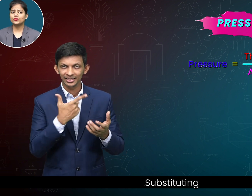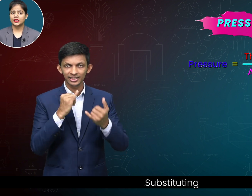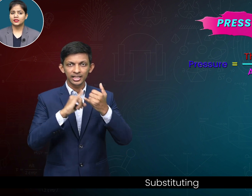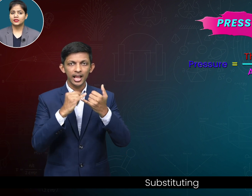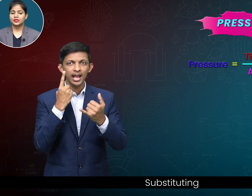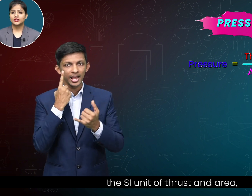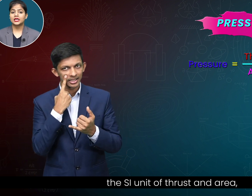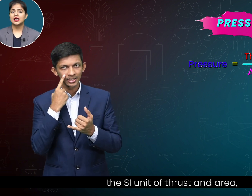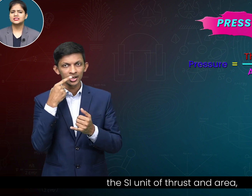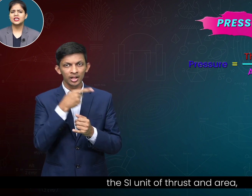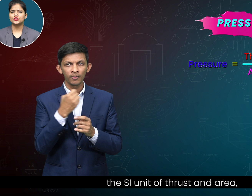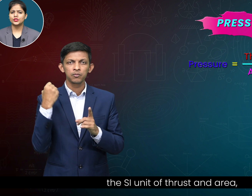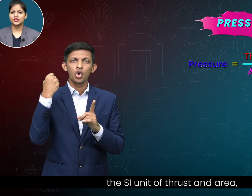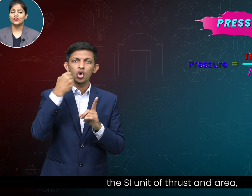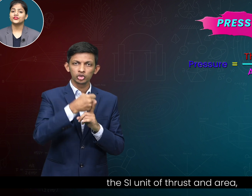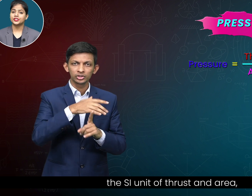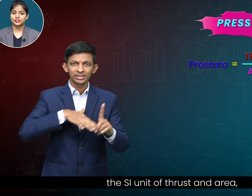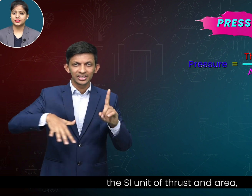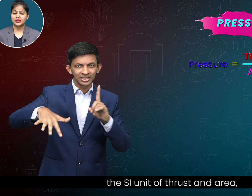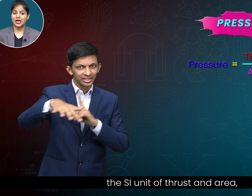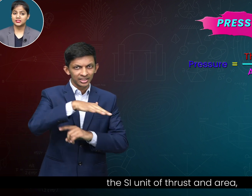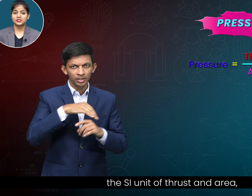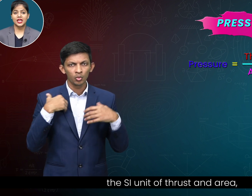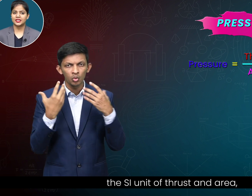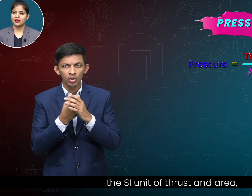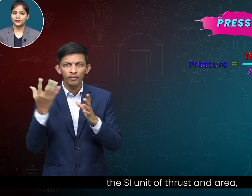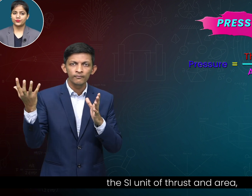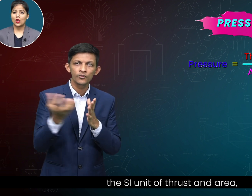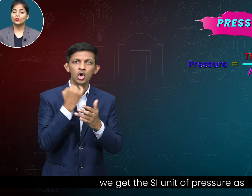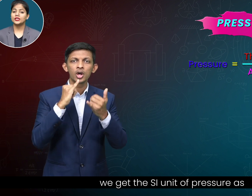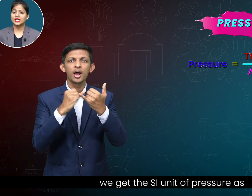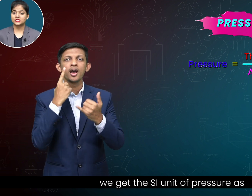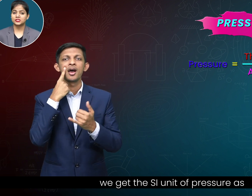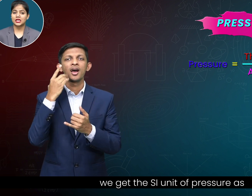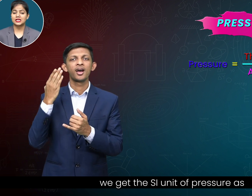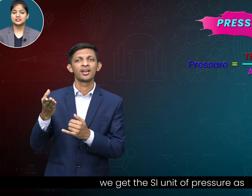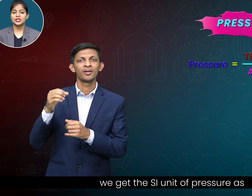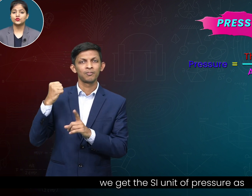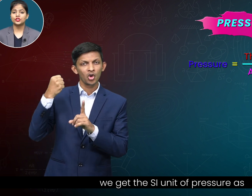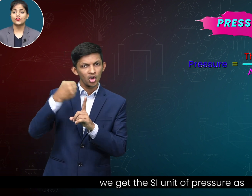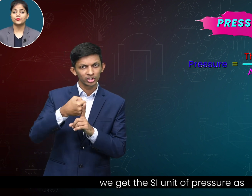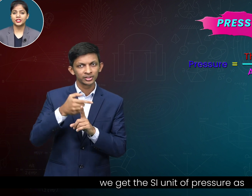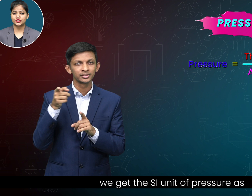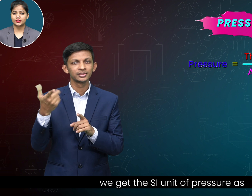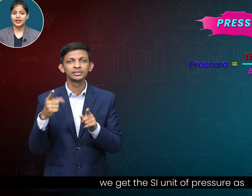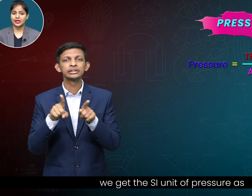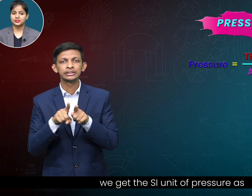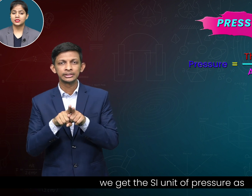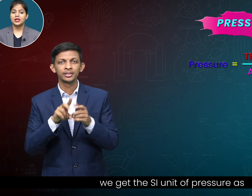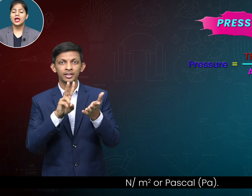Substituting the SI unit of thrust and area, we get the SI unit of pressure as